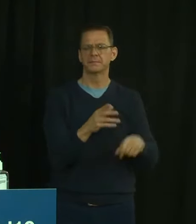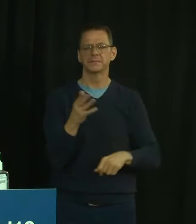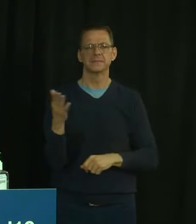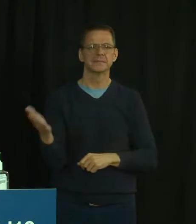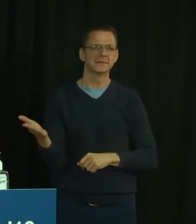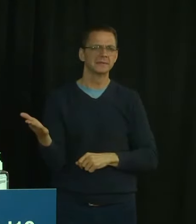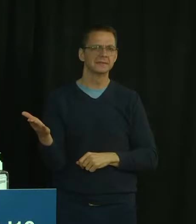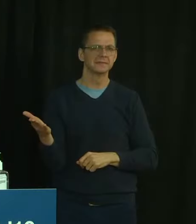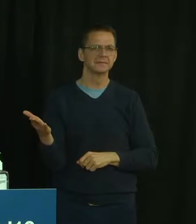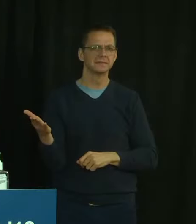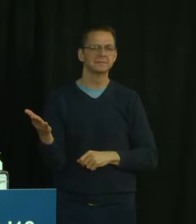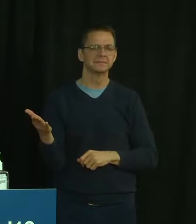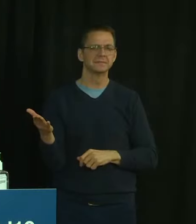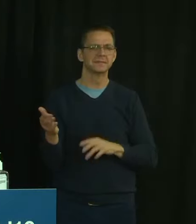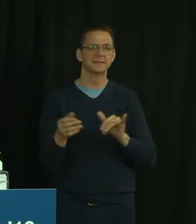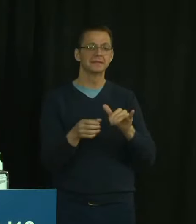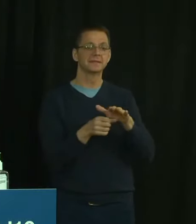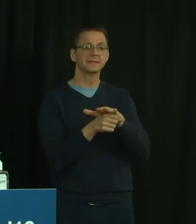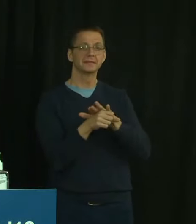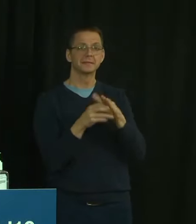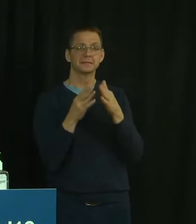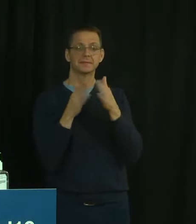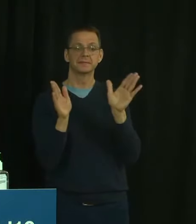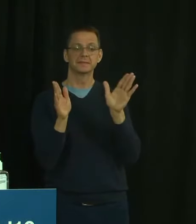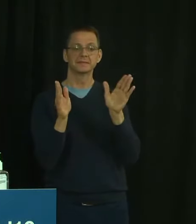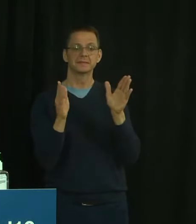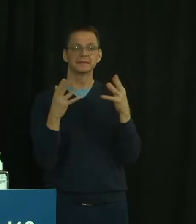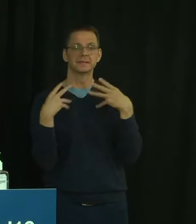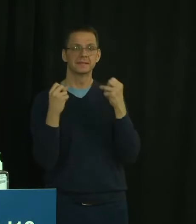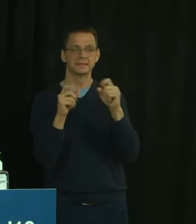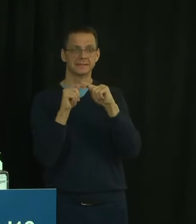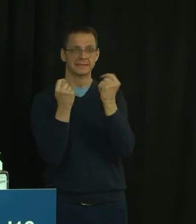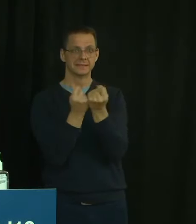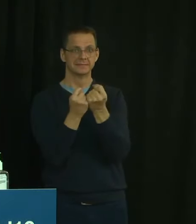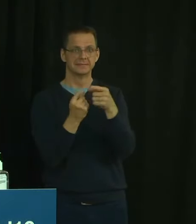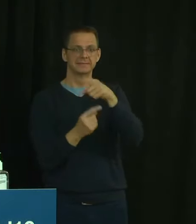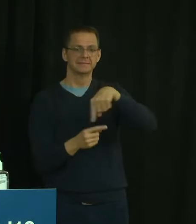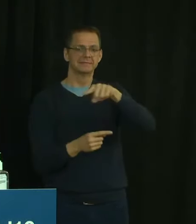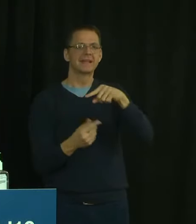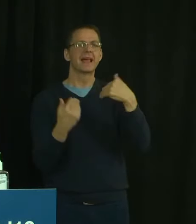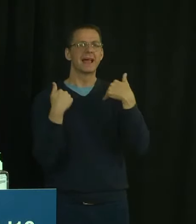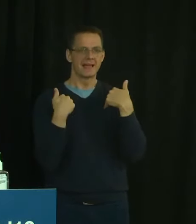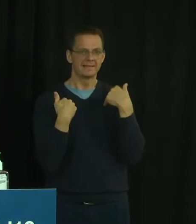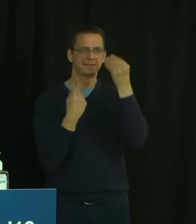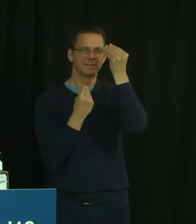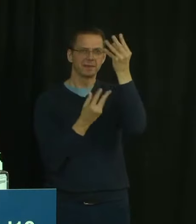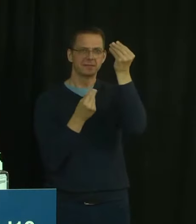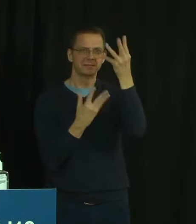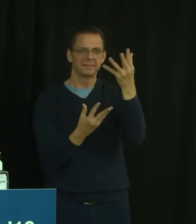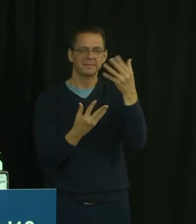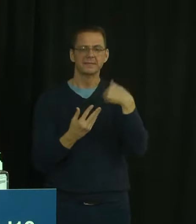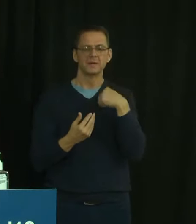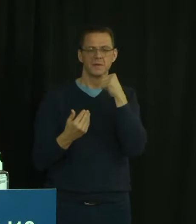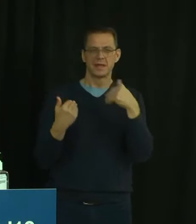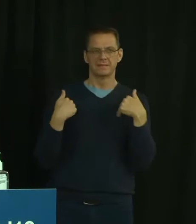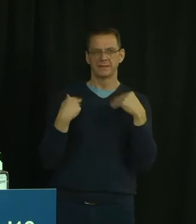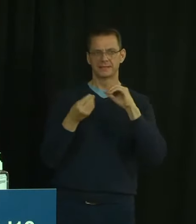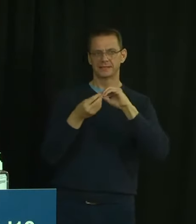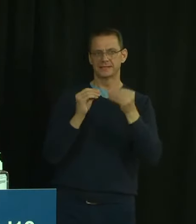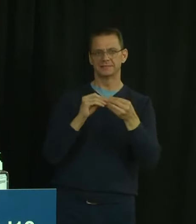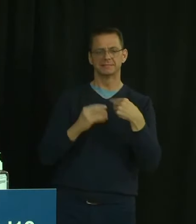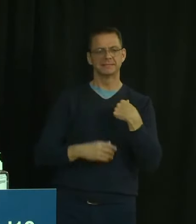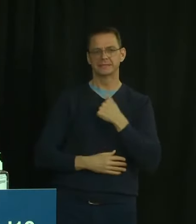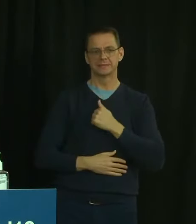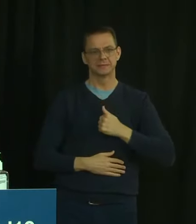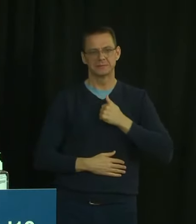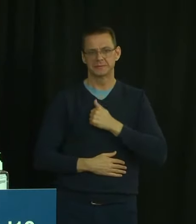local outbreaks. So I'm afraid I don't have those specific pieces of information at this time. Is there a follow-up question, Lauren?